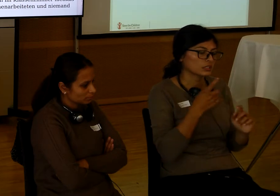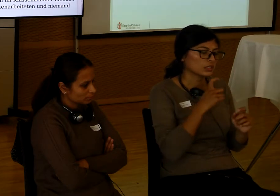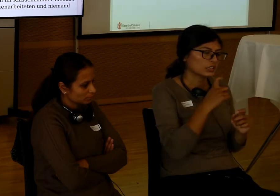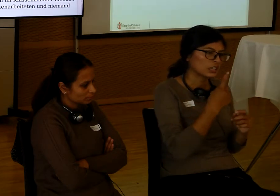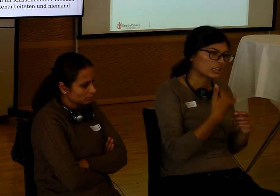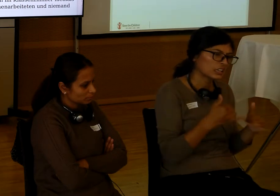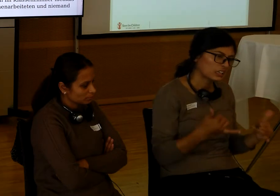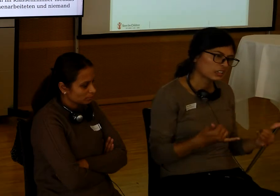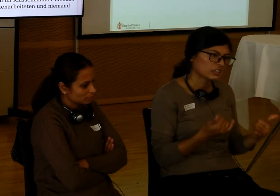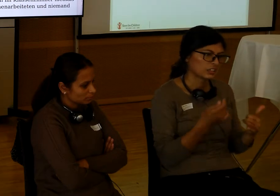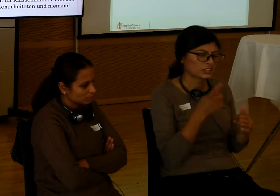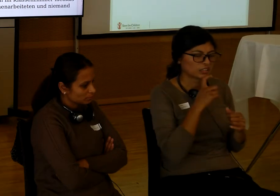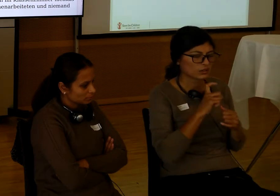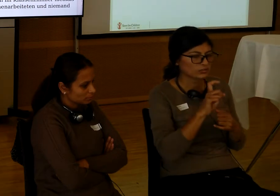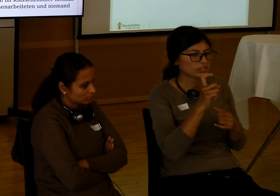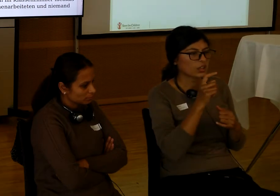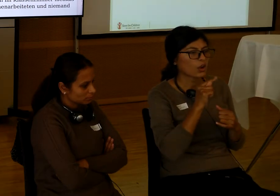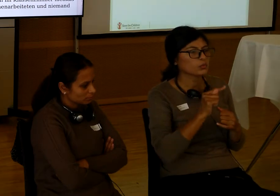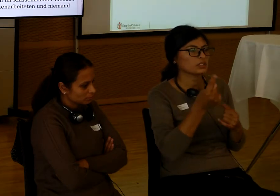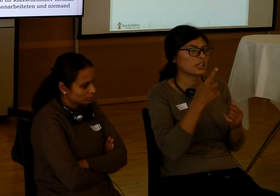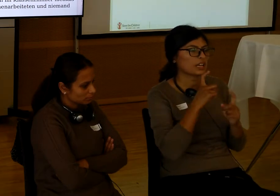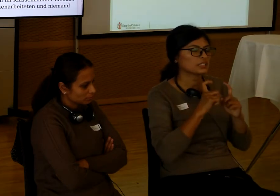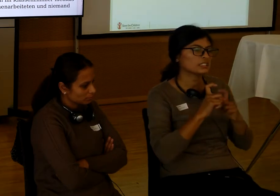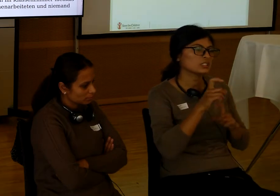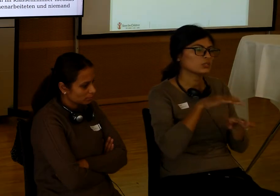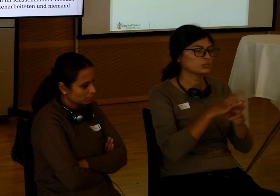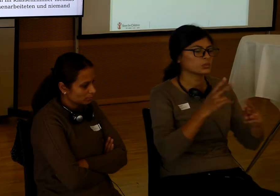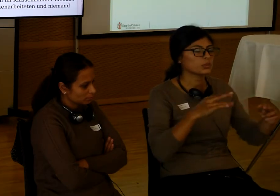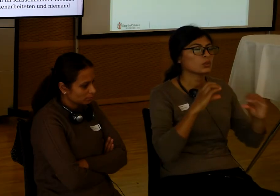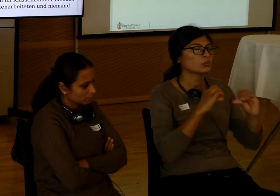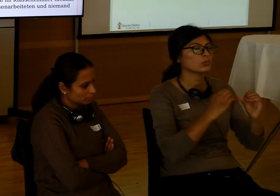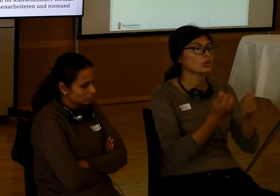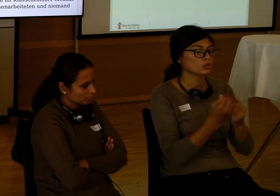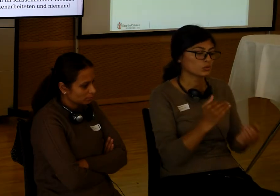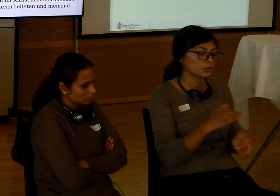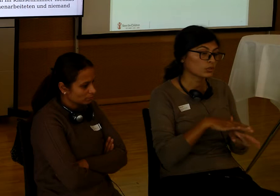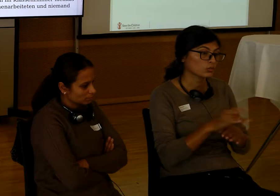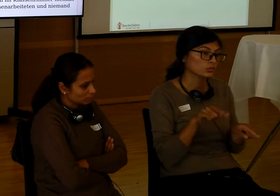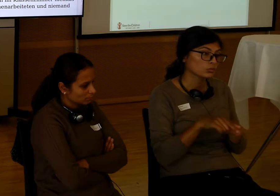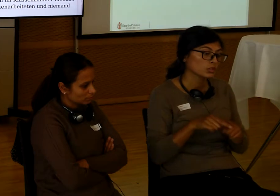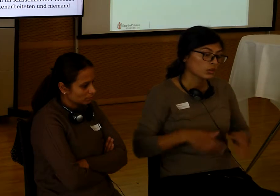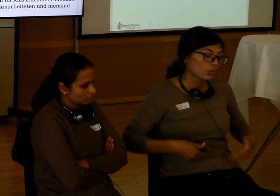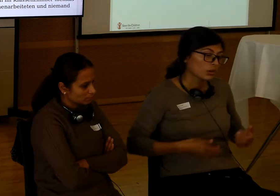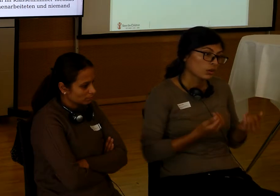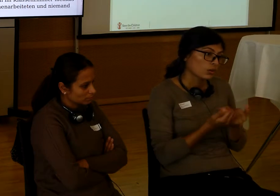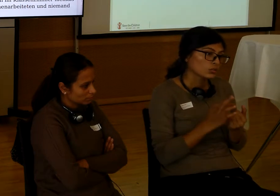dance, poems, and acting. And because children enjoy it, they learn better.